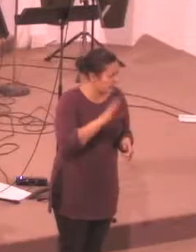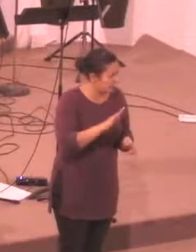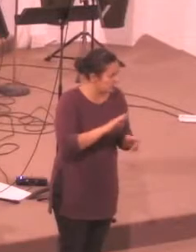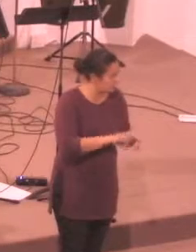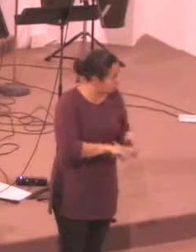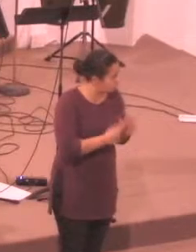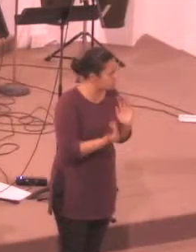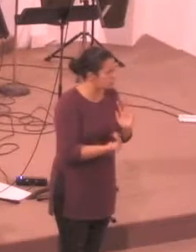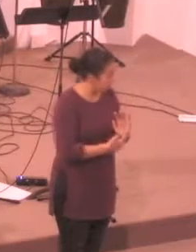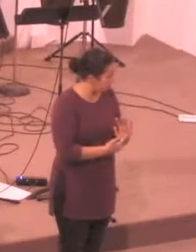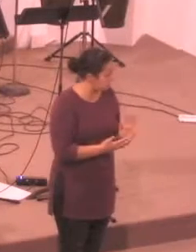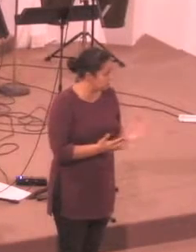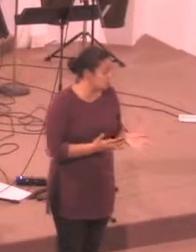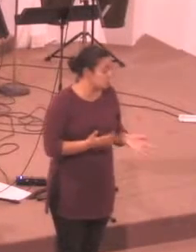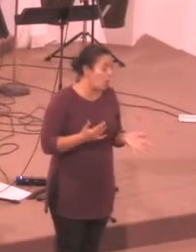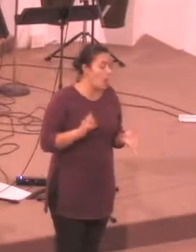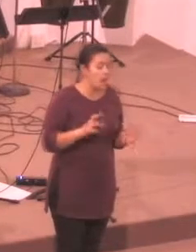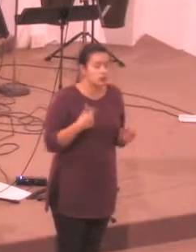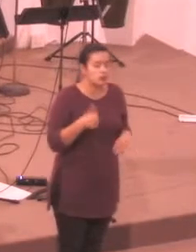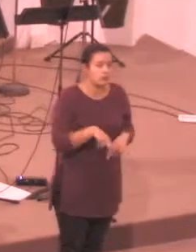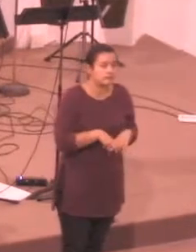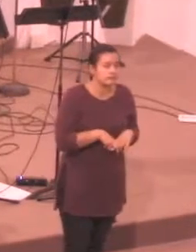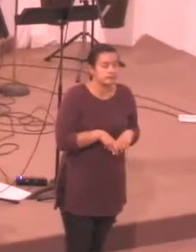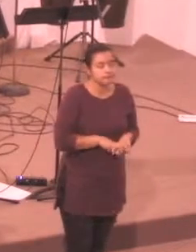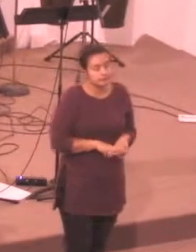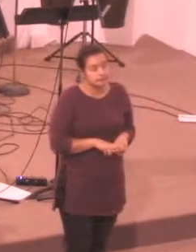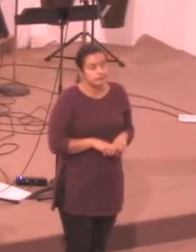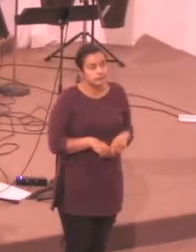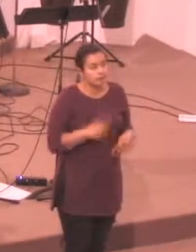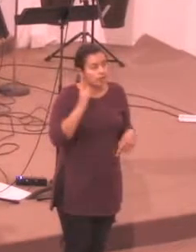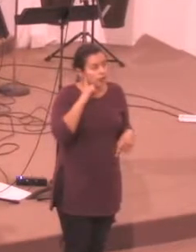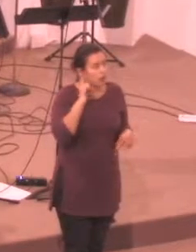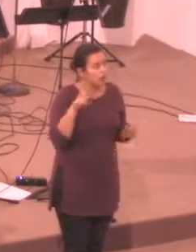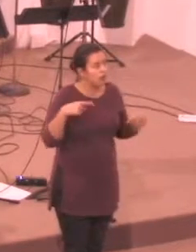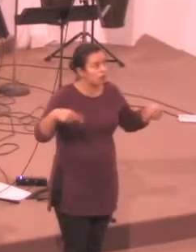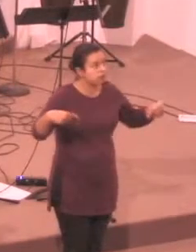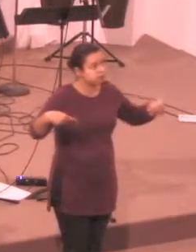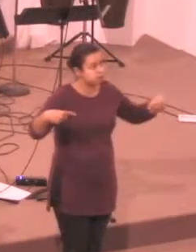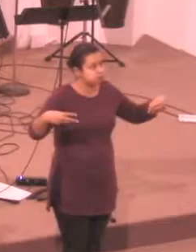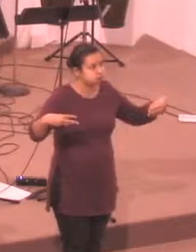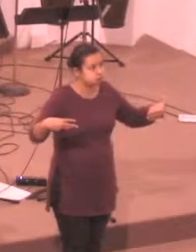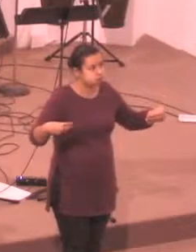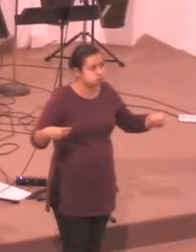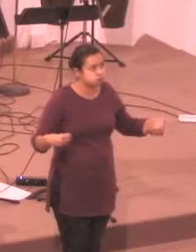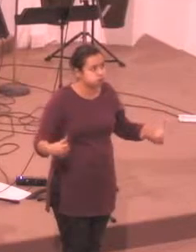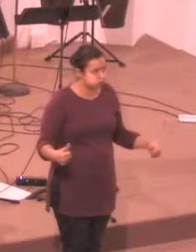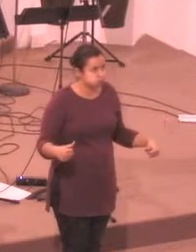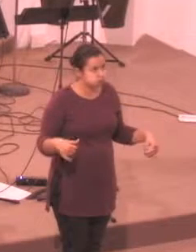Okay, so we sit down there. All the generators, everything. Whoosh, boosh.